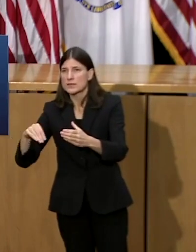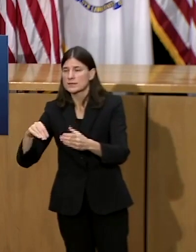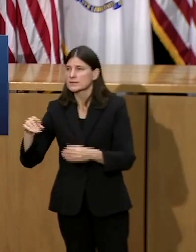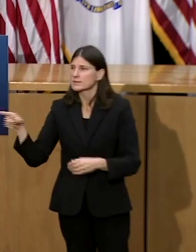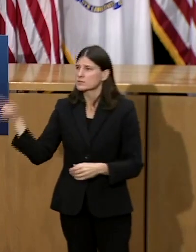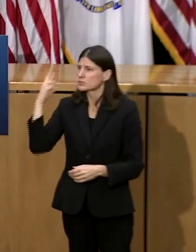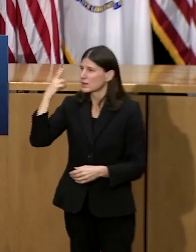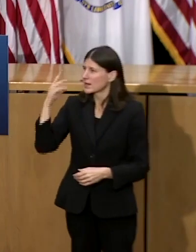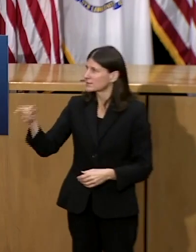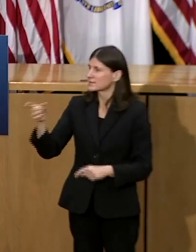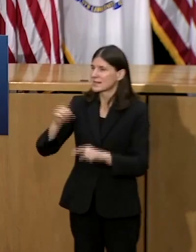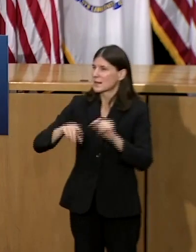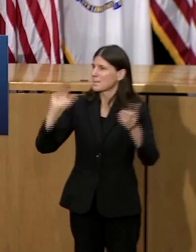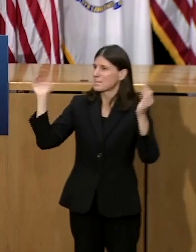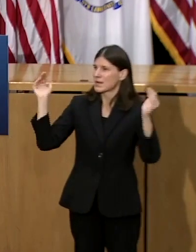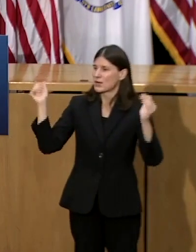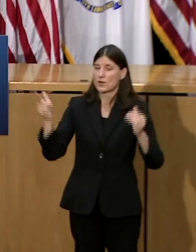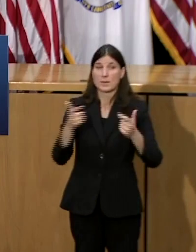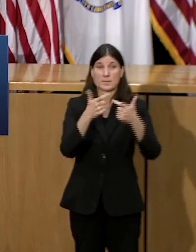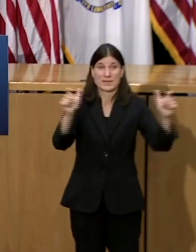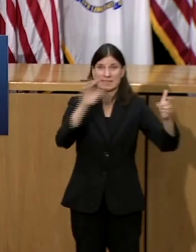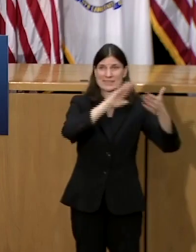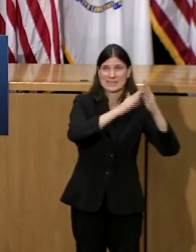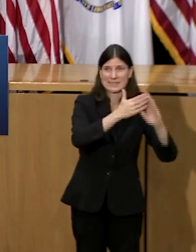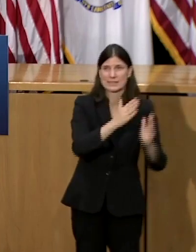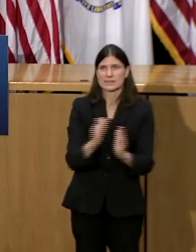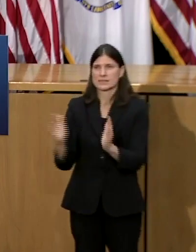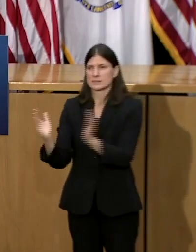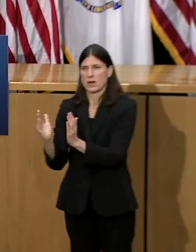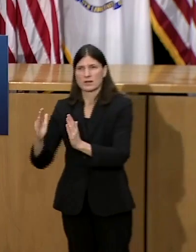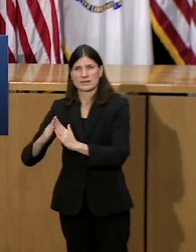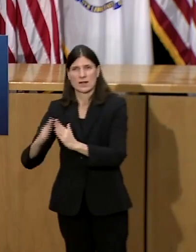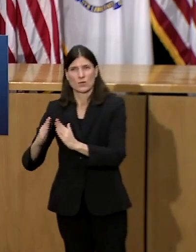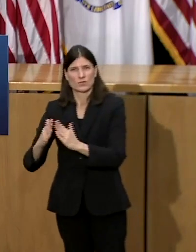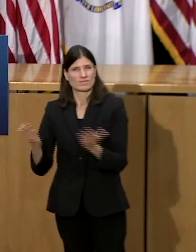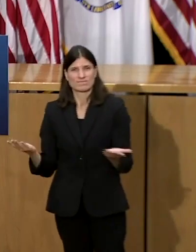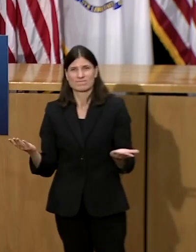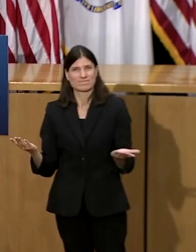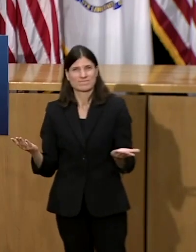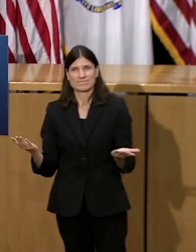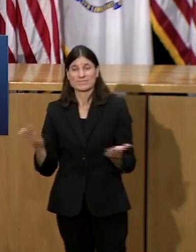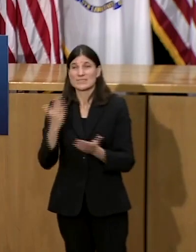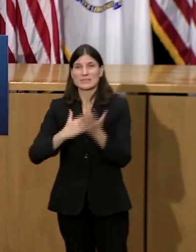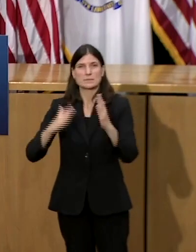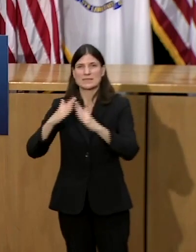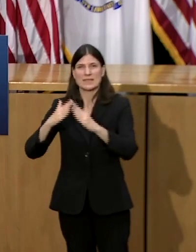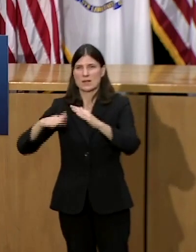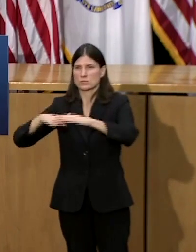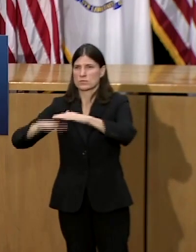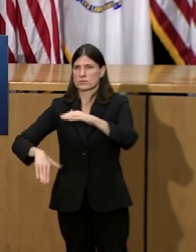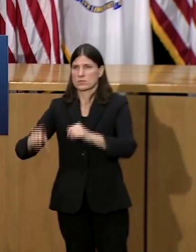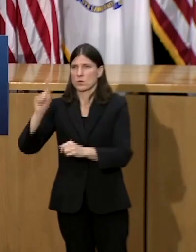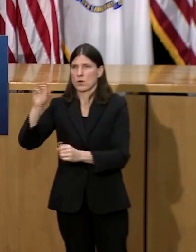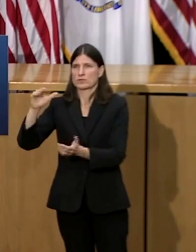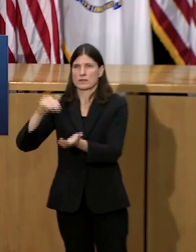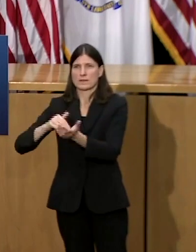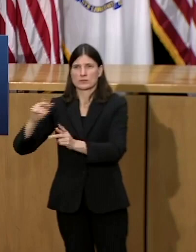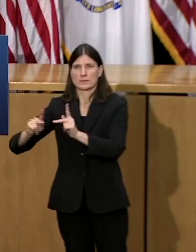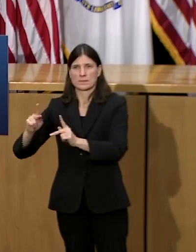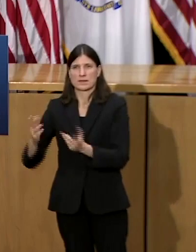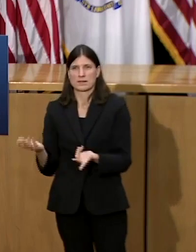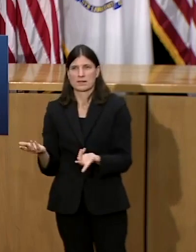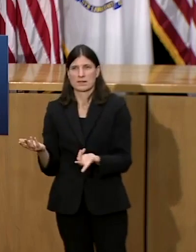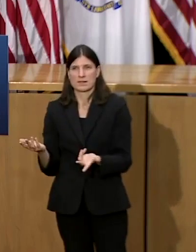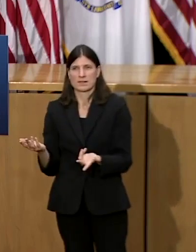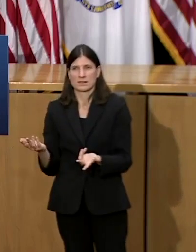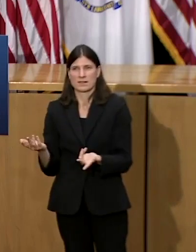testing more often than not somewhere in the vicinity of 150 to 200% of what would be the